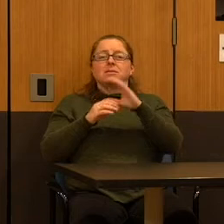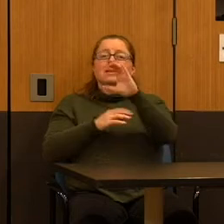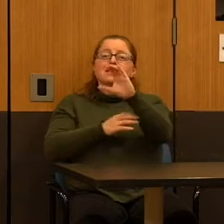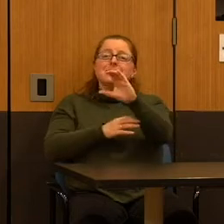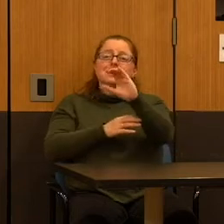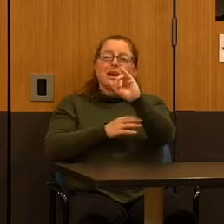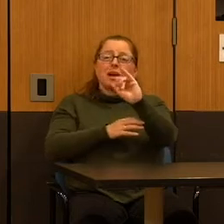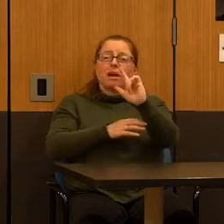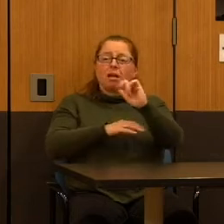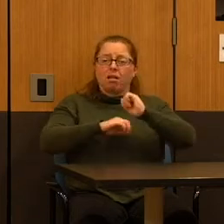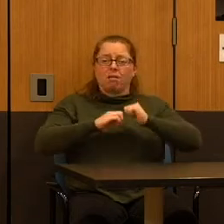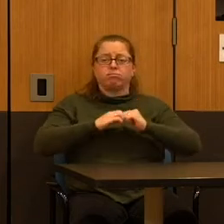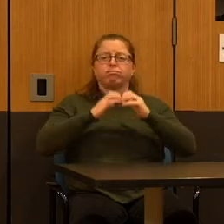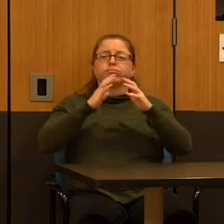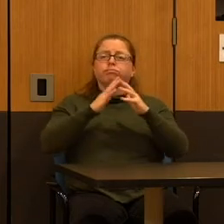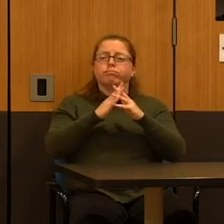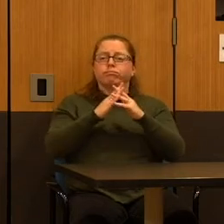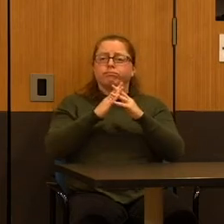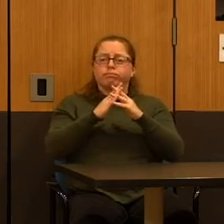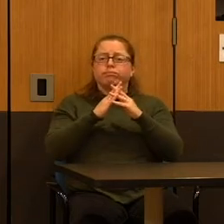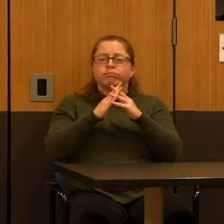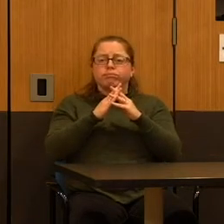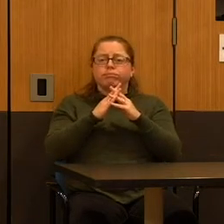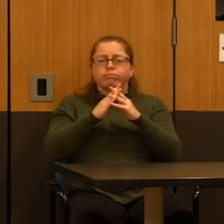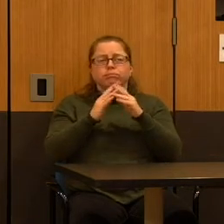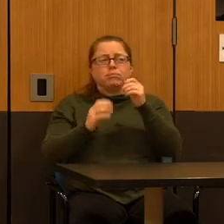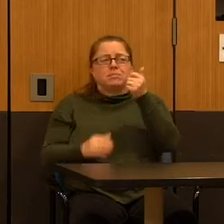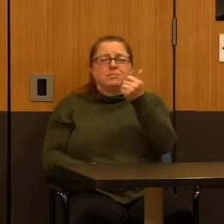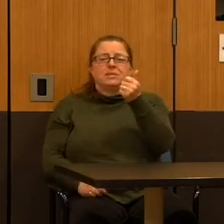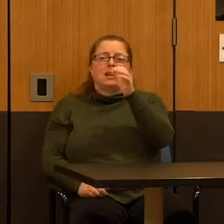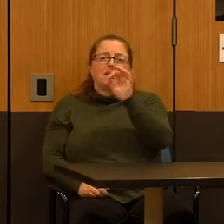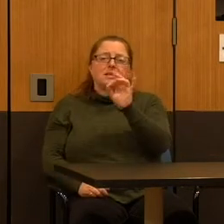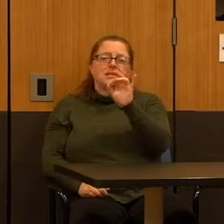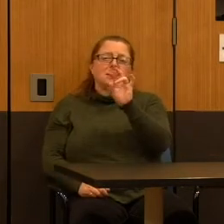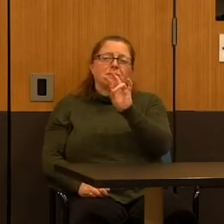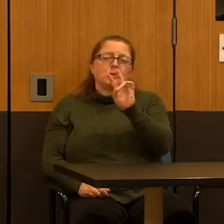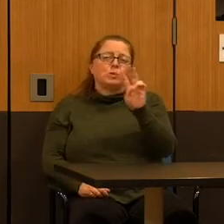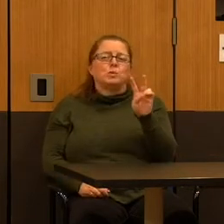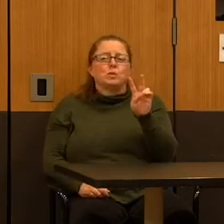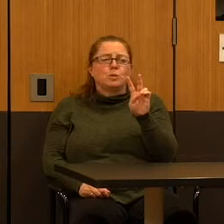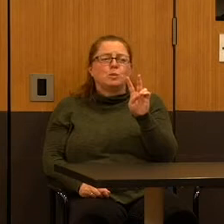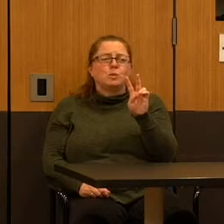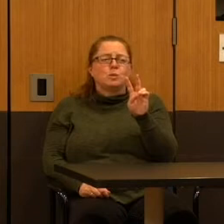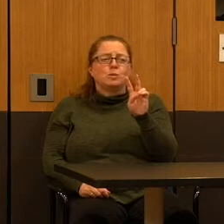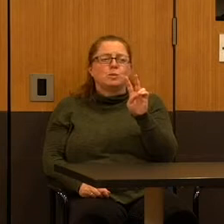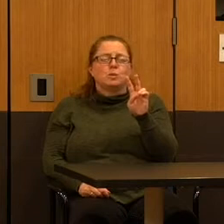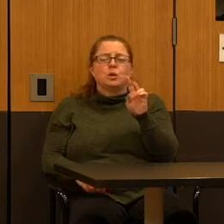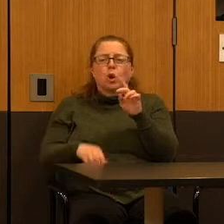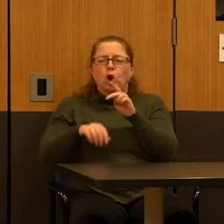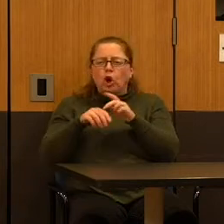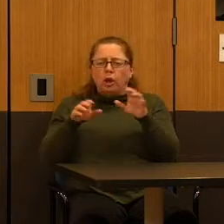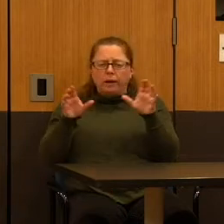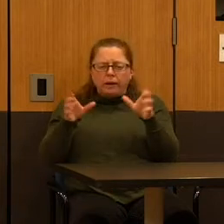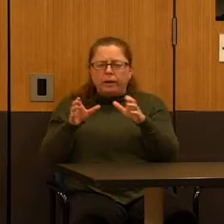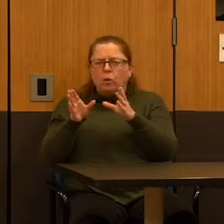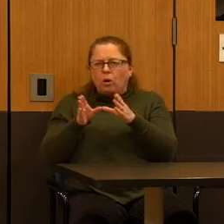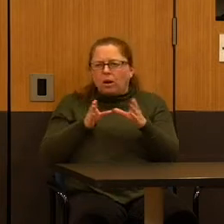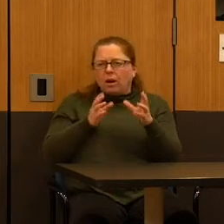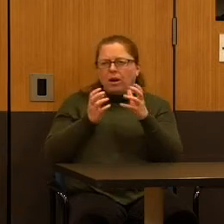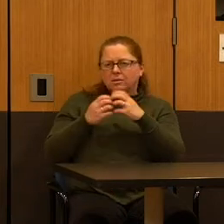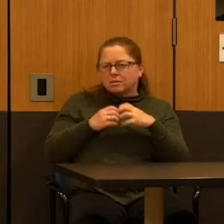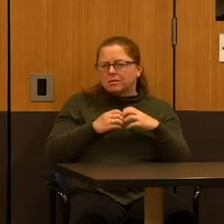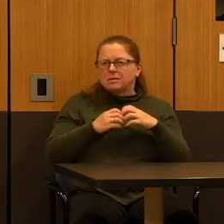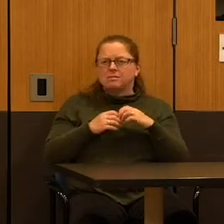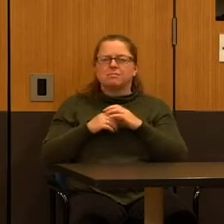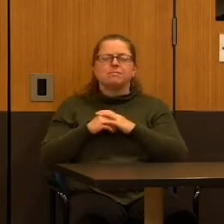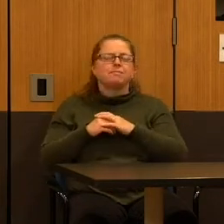Living is founded in 1972. So there's early organizing sort of in that direction. And the